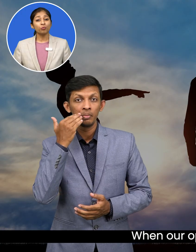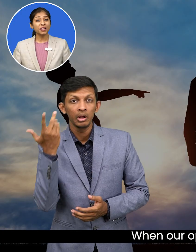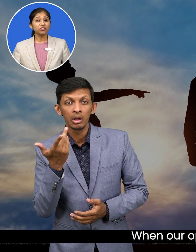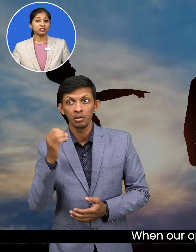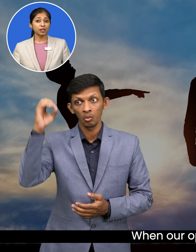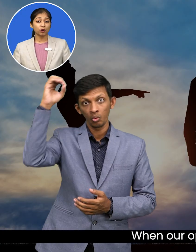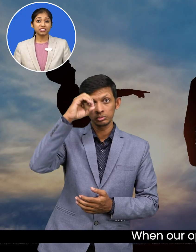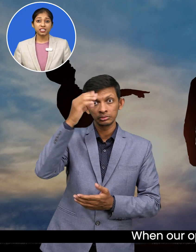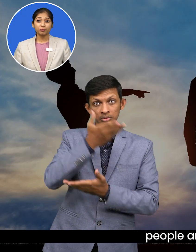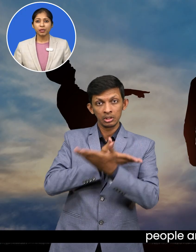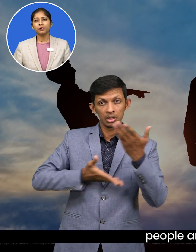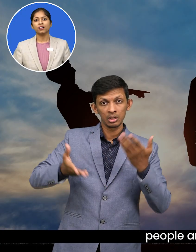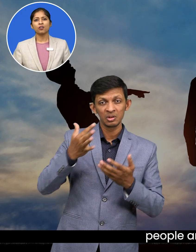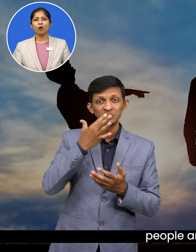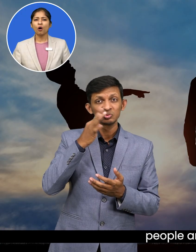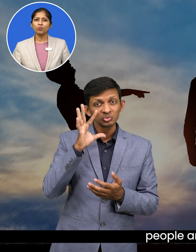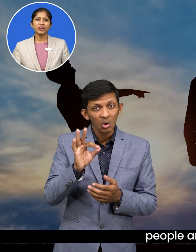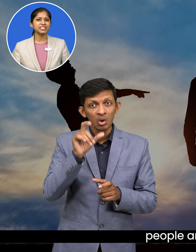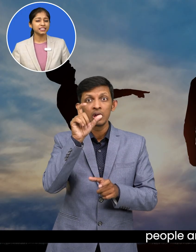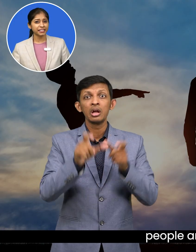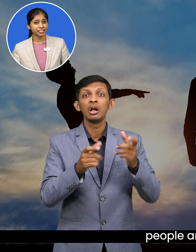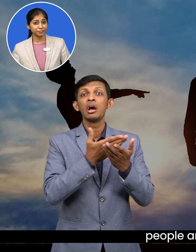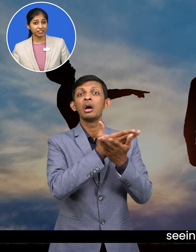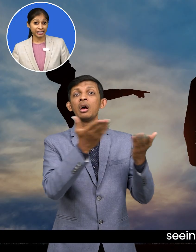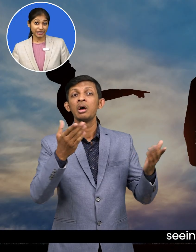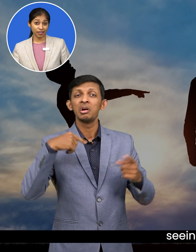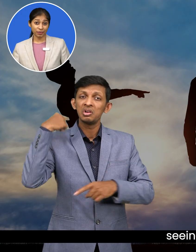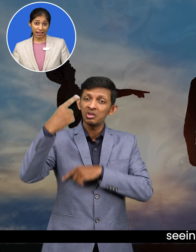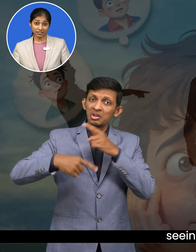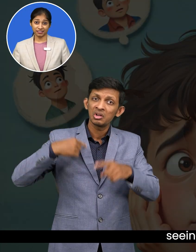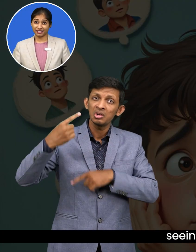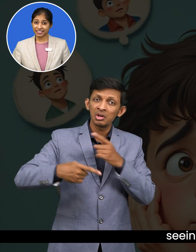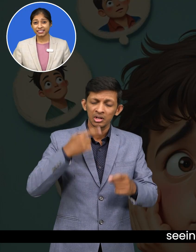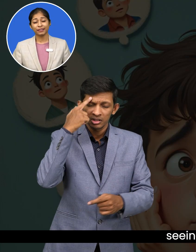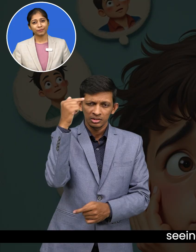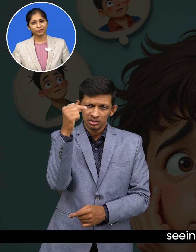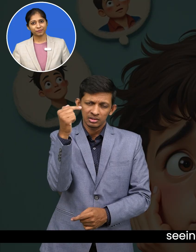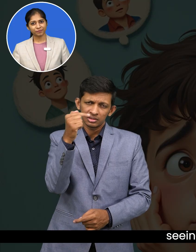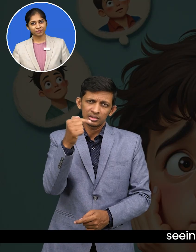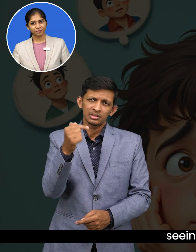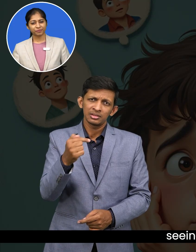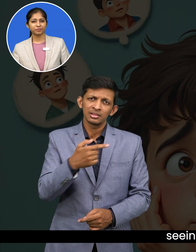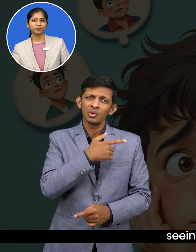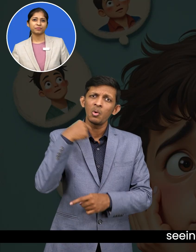When our opinions about certain people are always negative, seeing them as lazy,